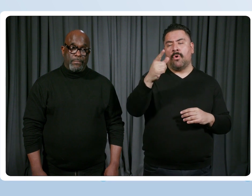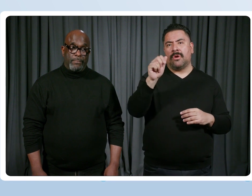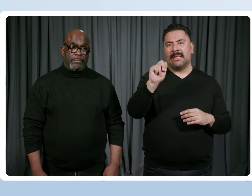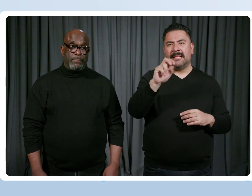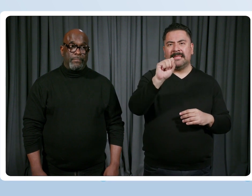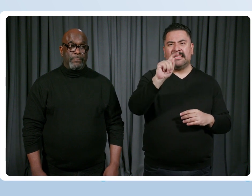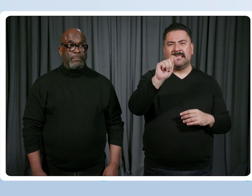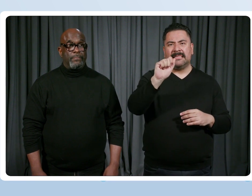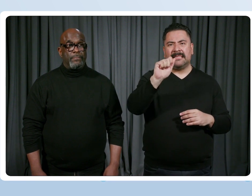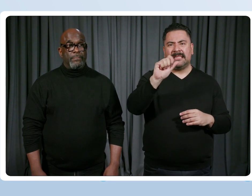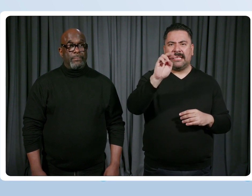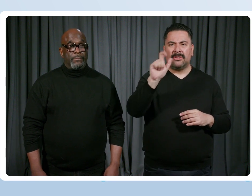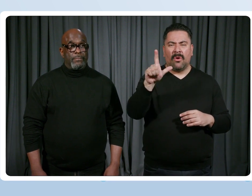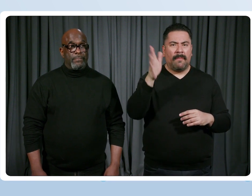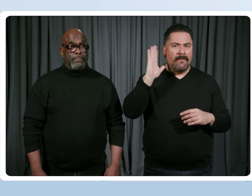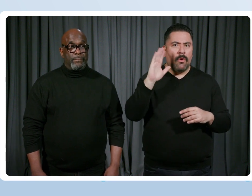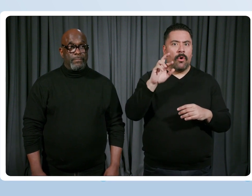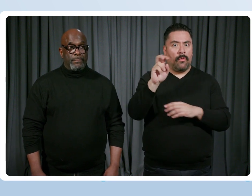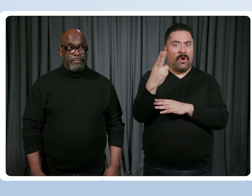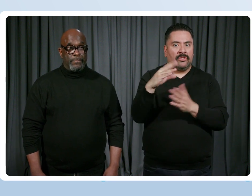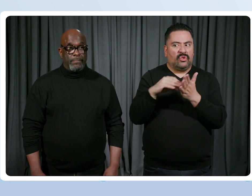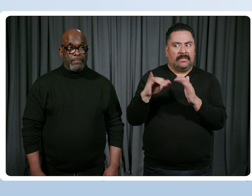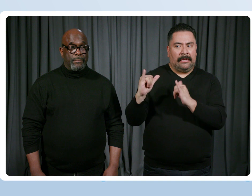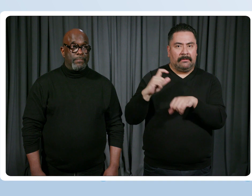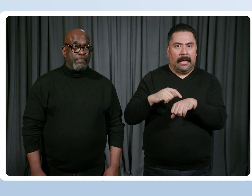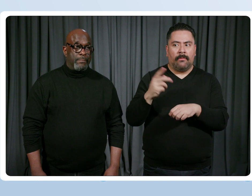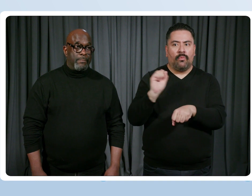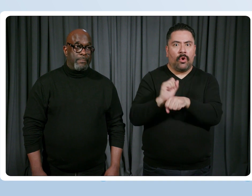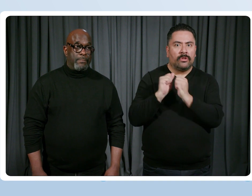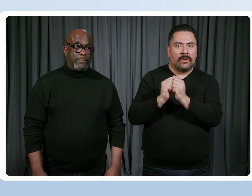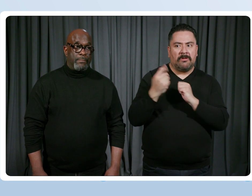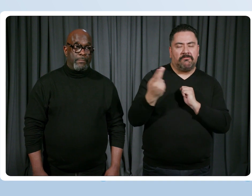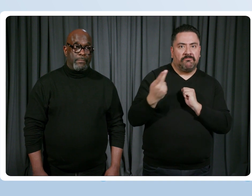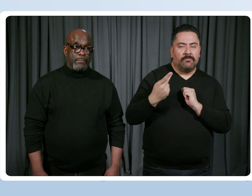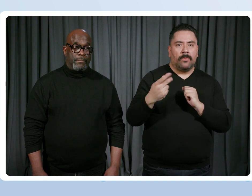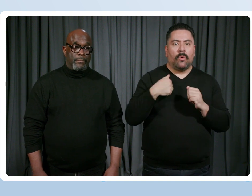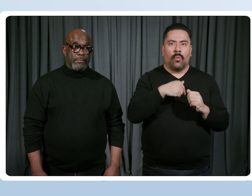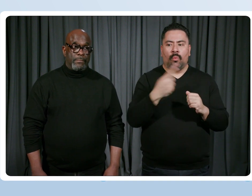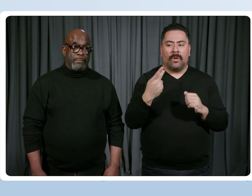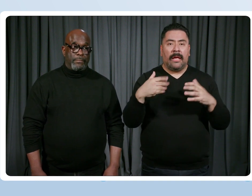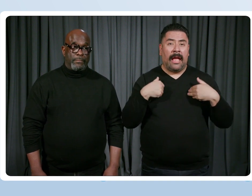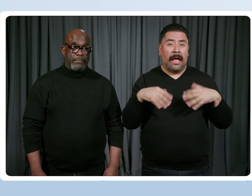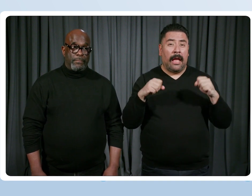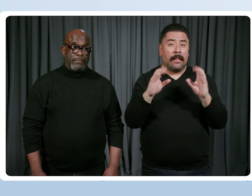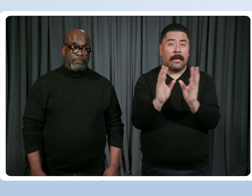student at Rush with me, was working with me, and we held a conference for